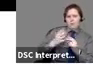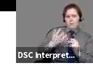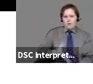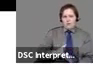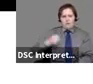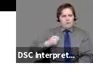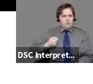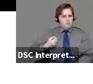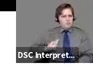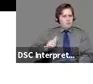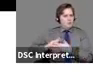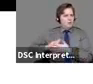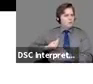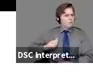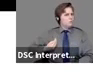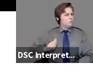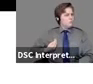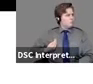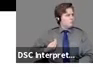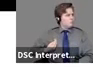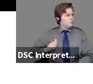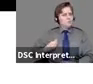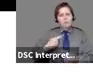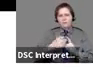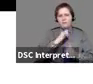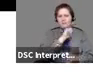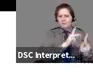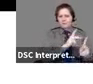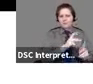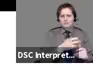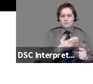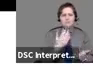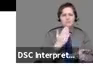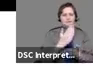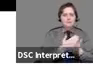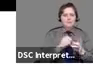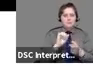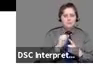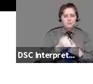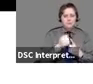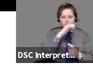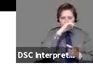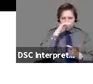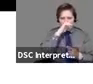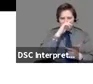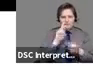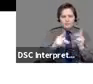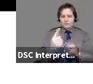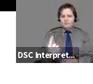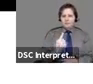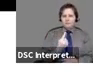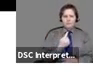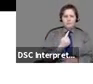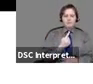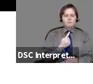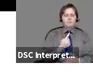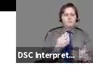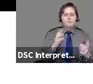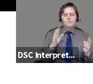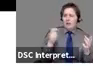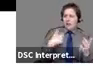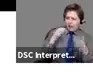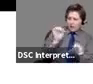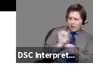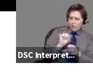money from the individual. In some cases, people come to us and they say, I work